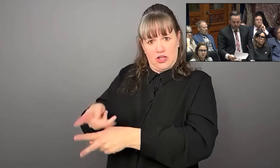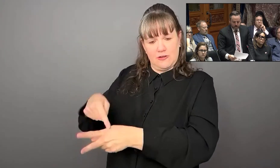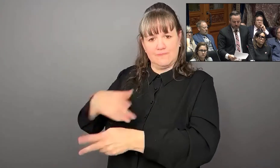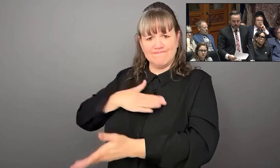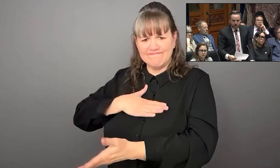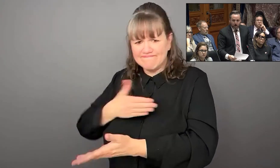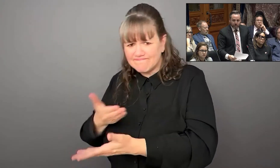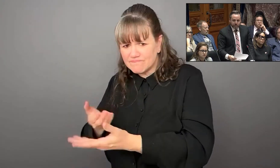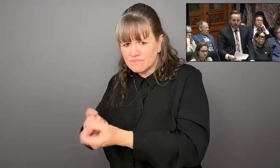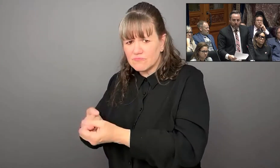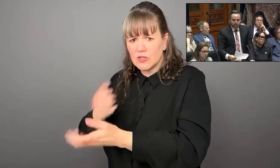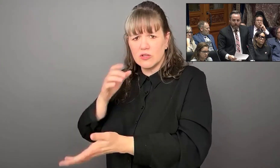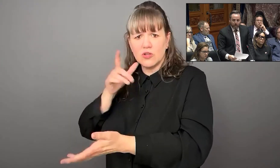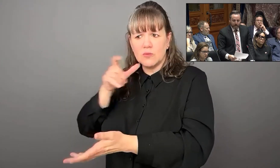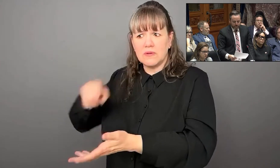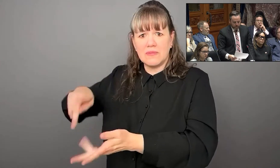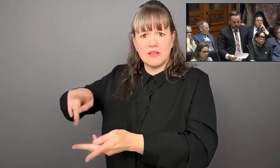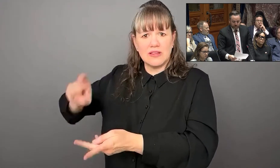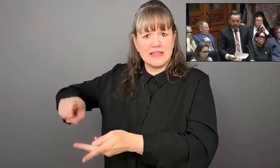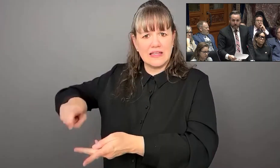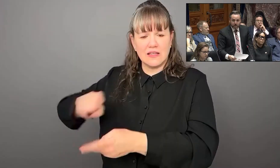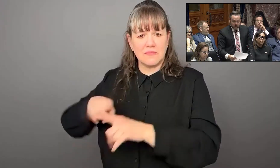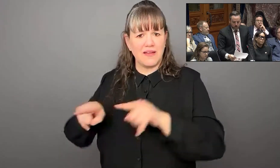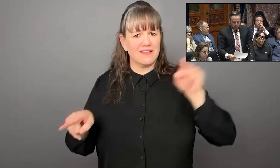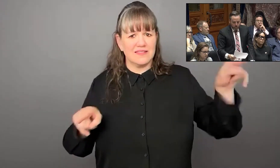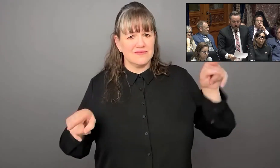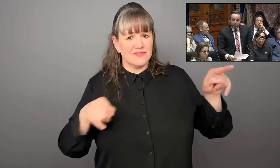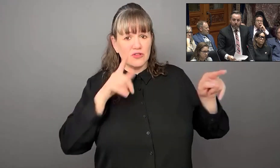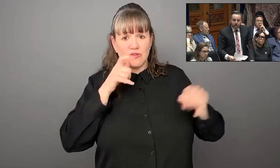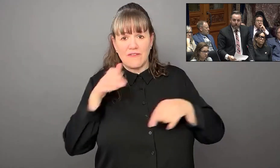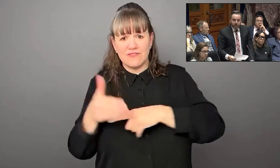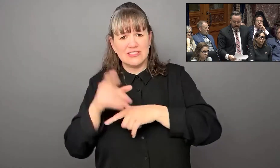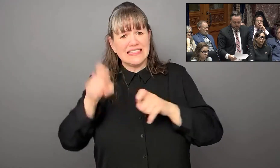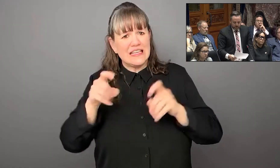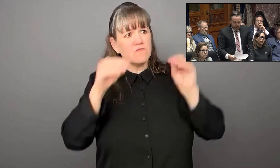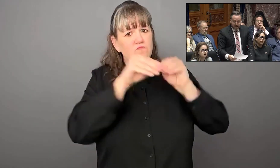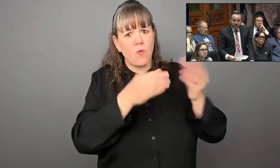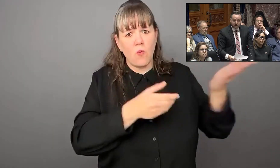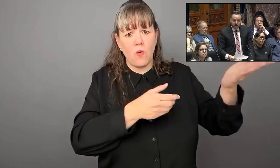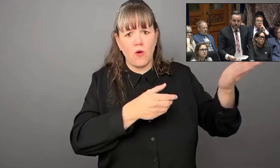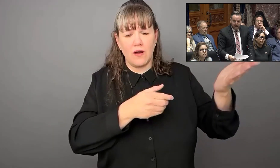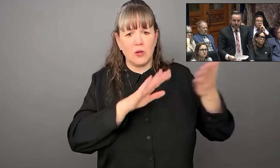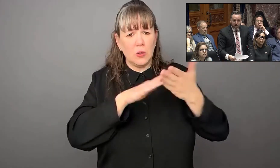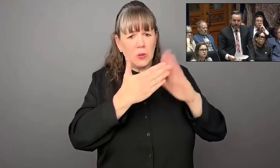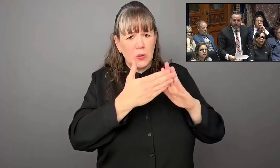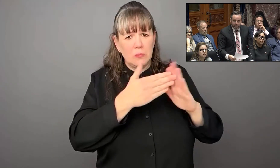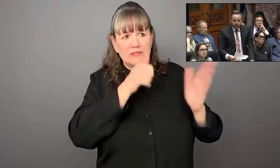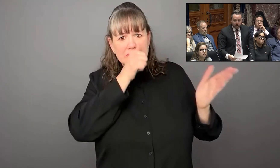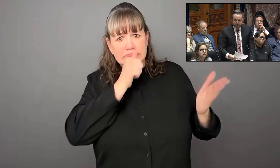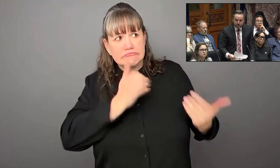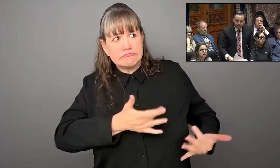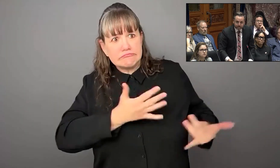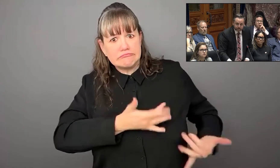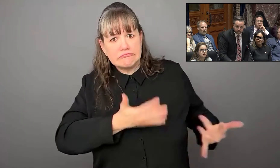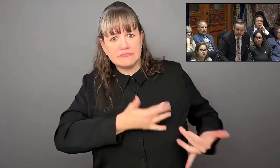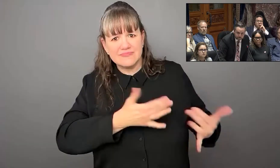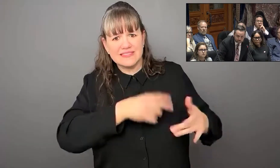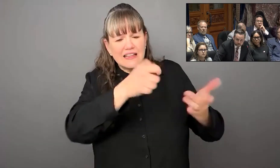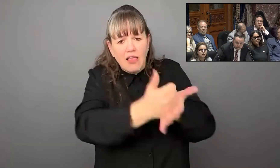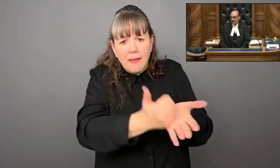our communities are still bearing the brunt of it. Will the Premier commit today to fast-track this project?